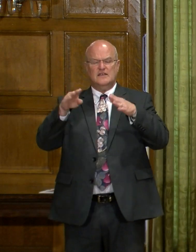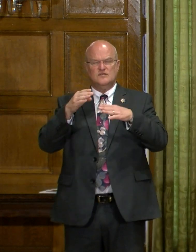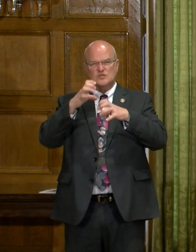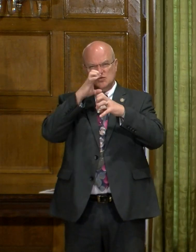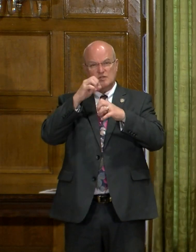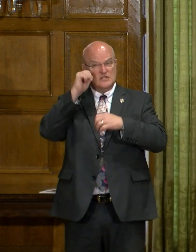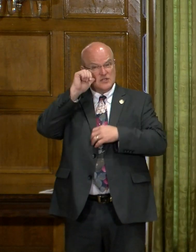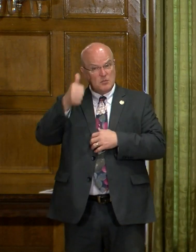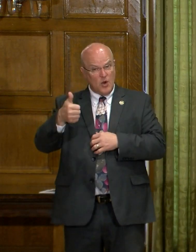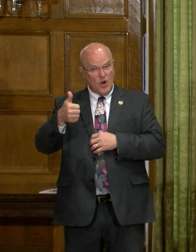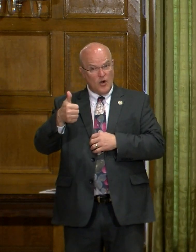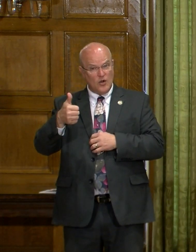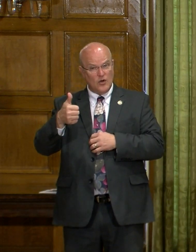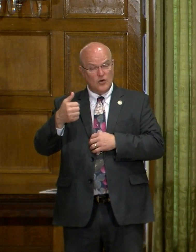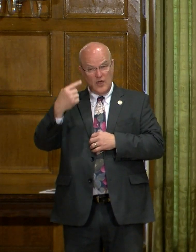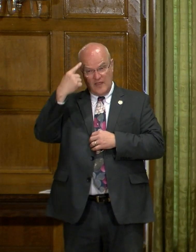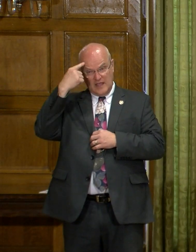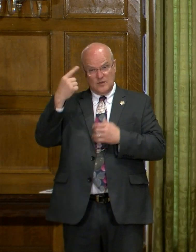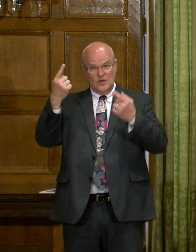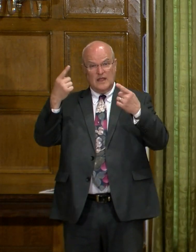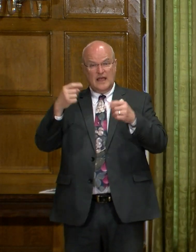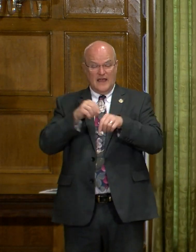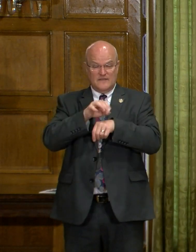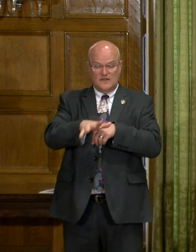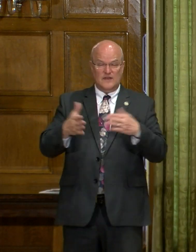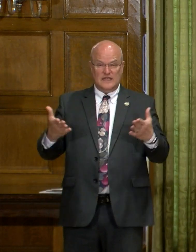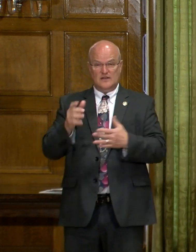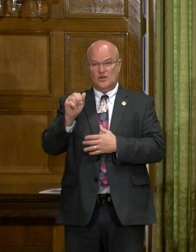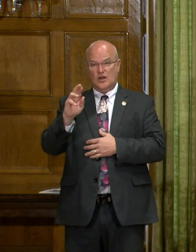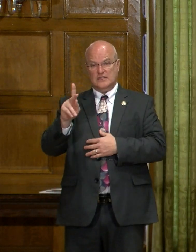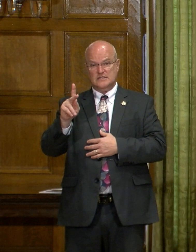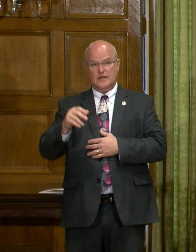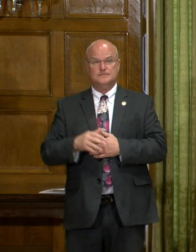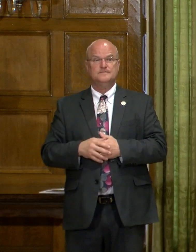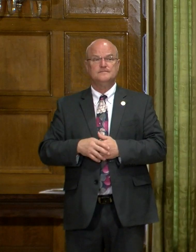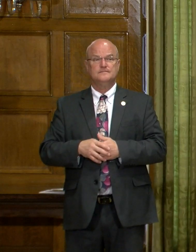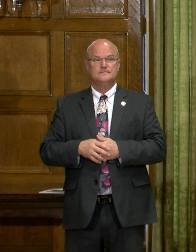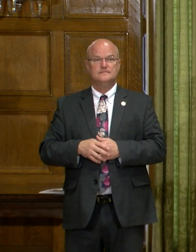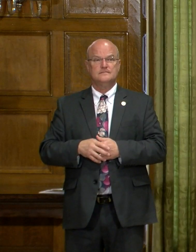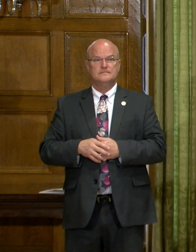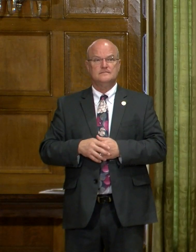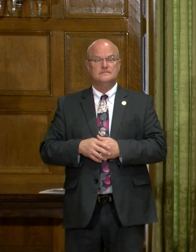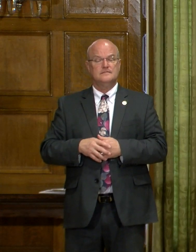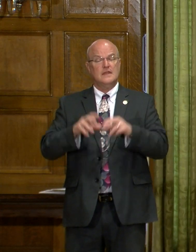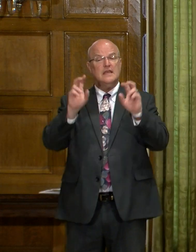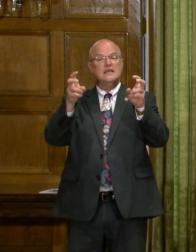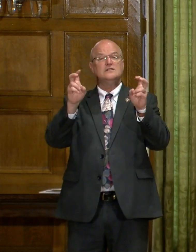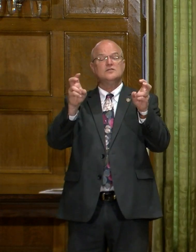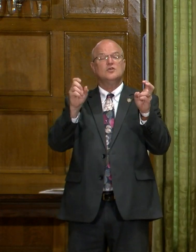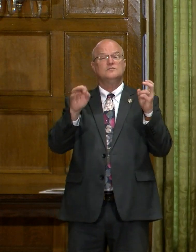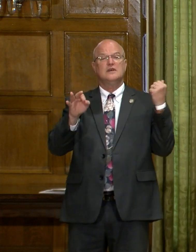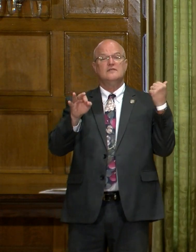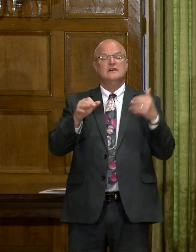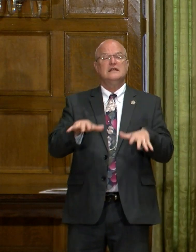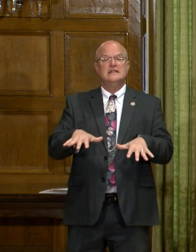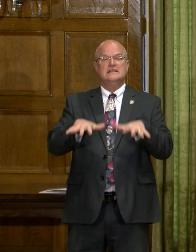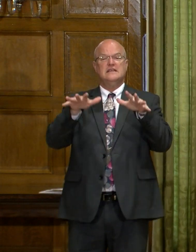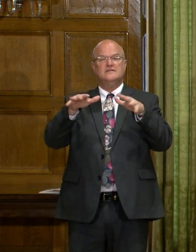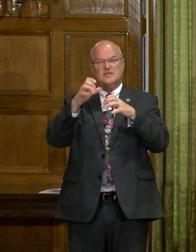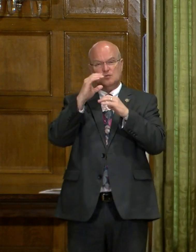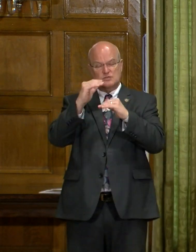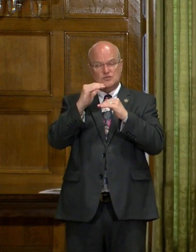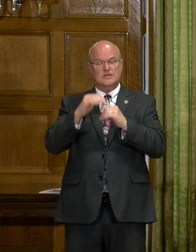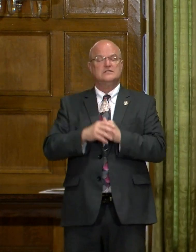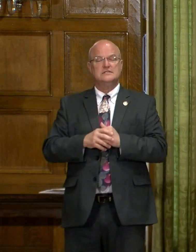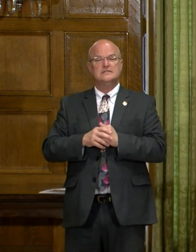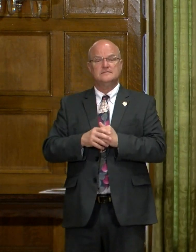restrictions tomorrow. Do you believe this will have an effect here in Arkansas? Well, in terms of lifting